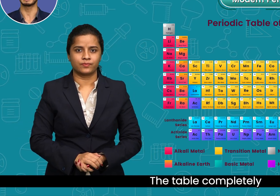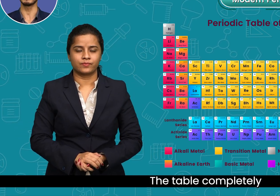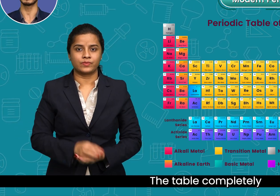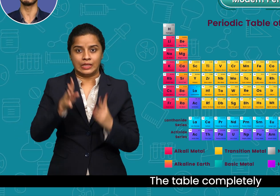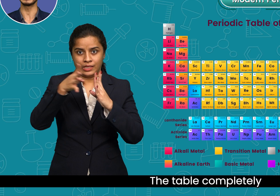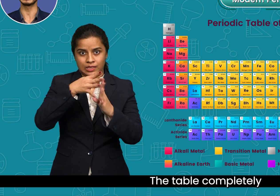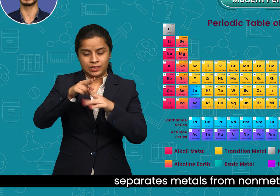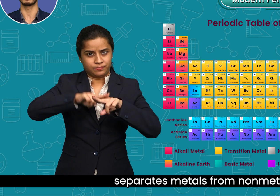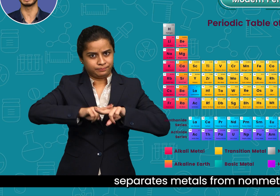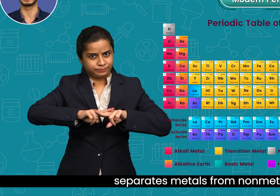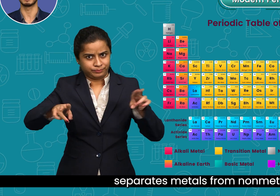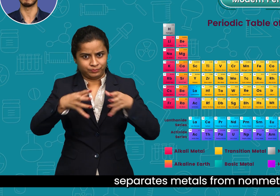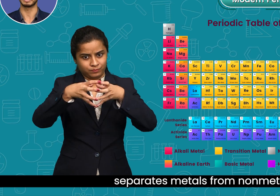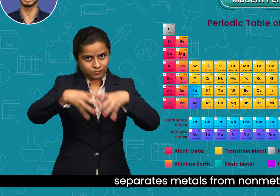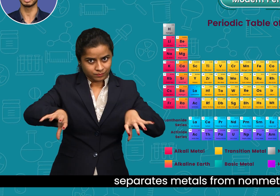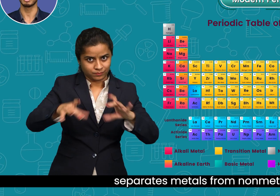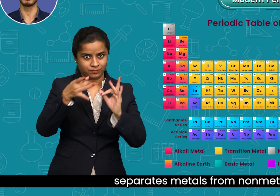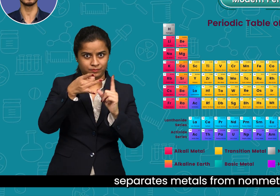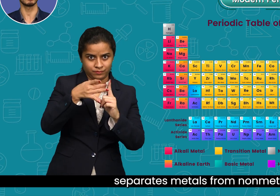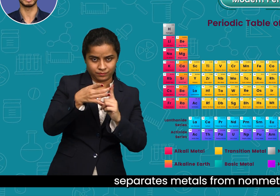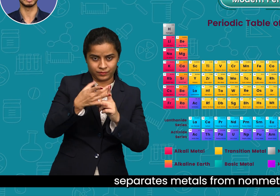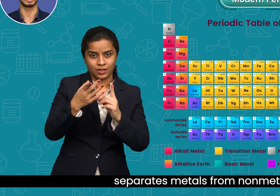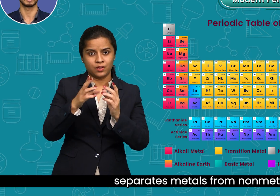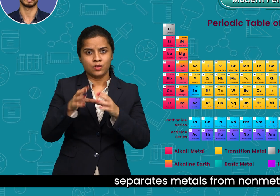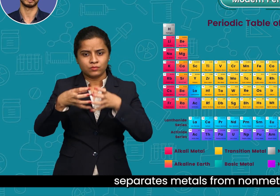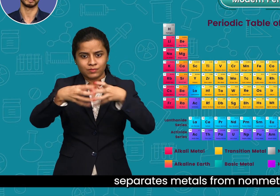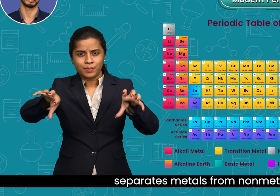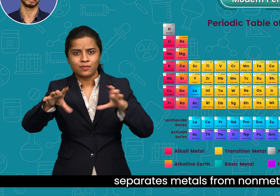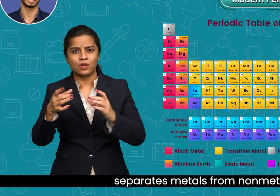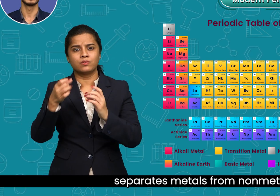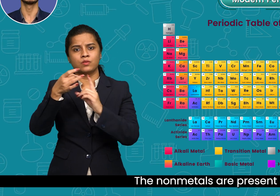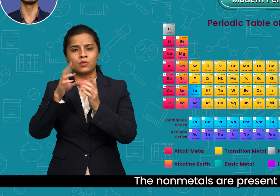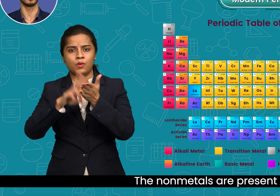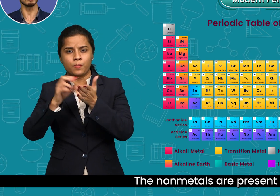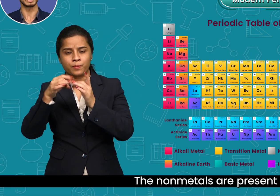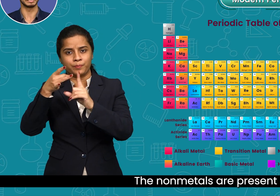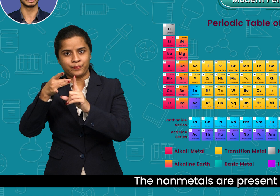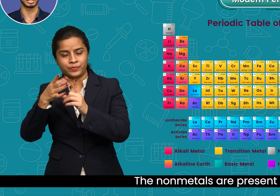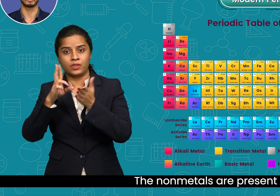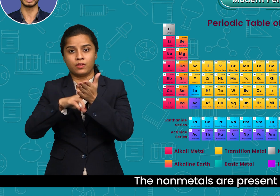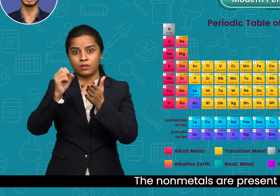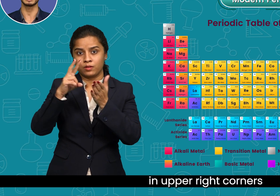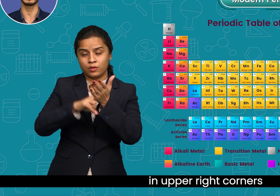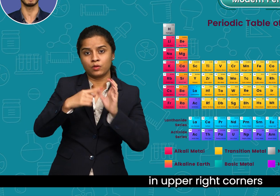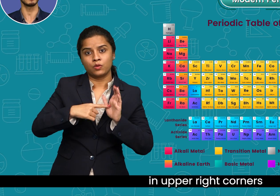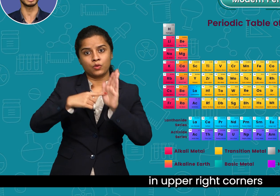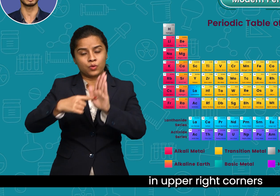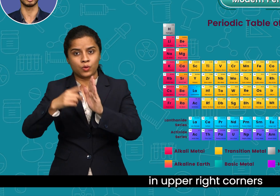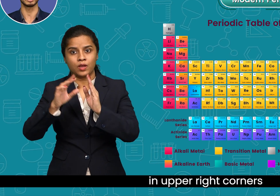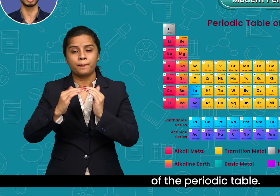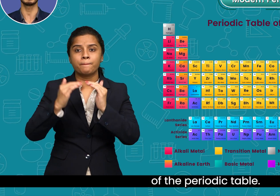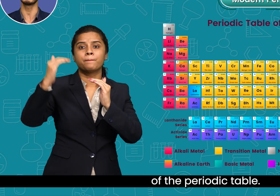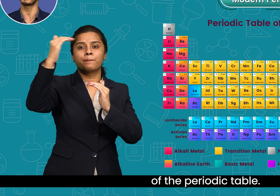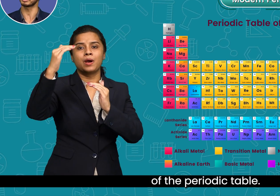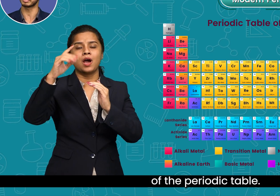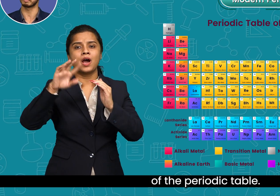The table completely separates metals from non-metals. The non-metals are present in the upper right